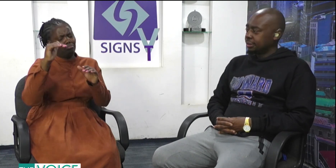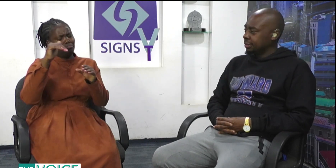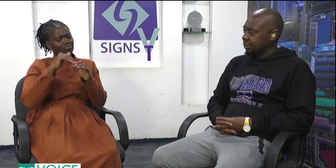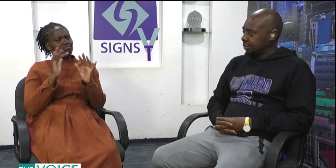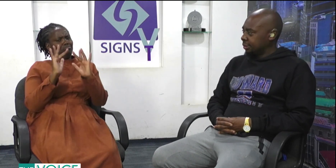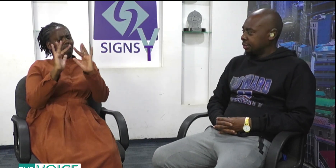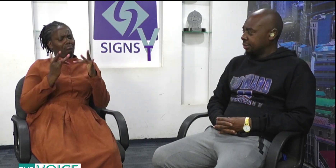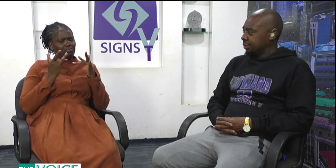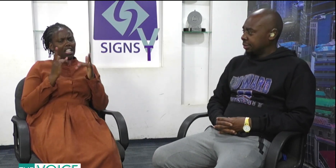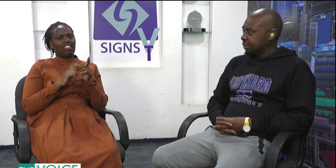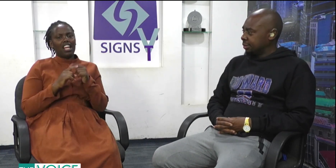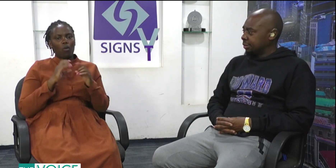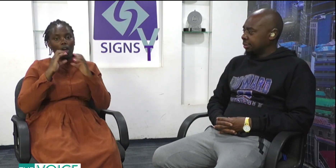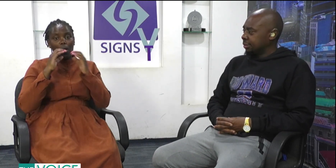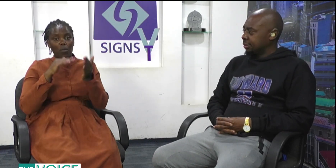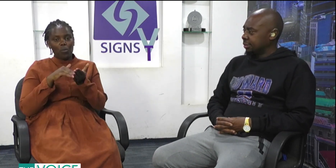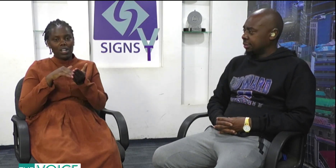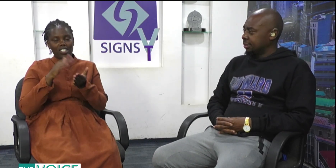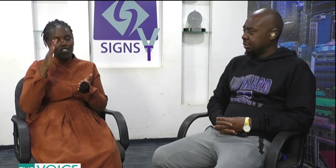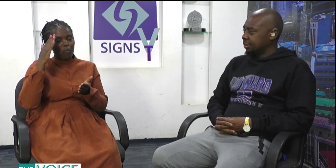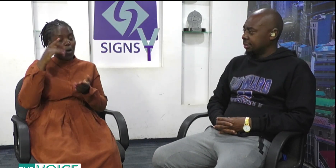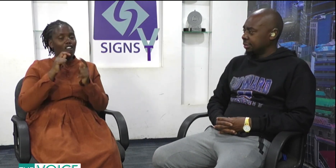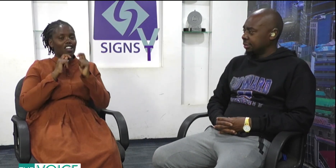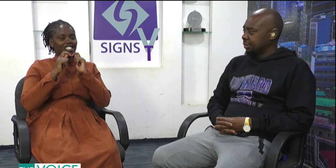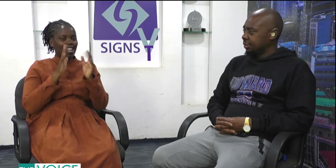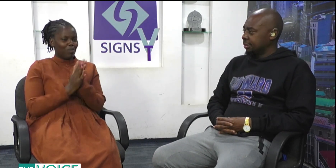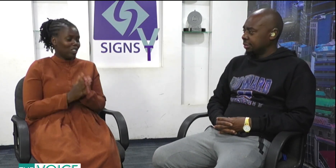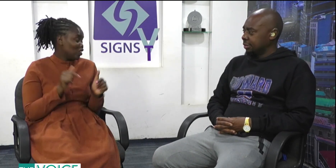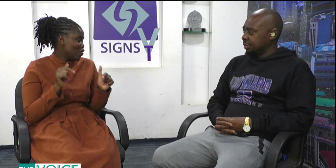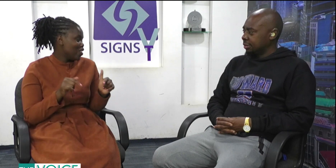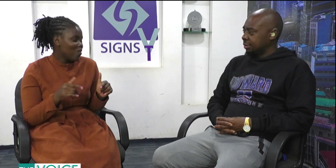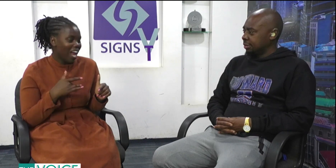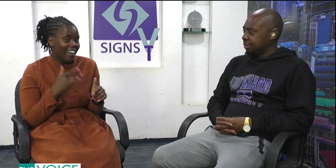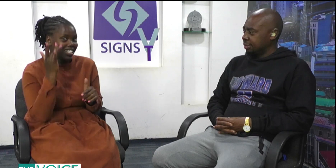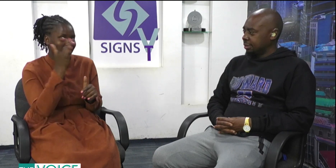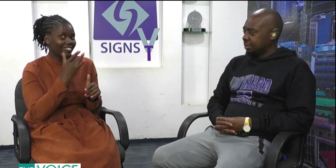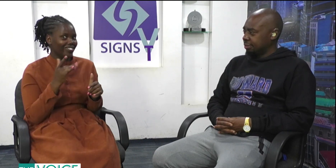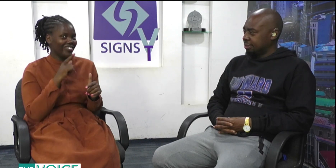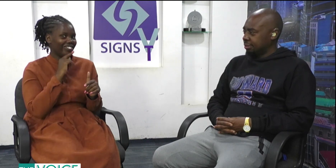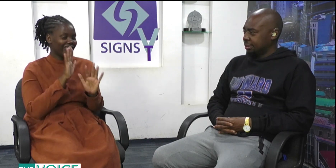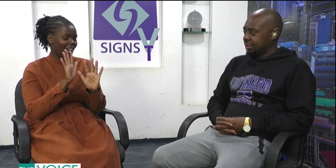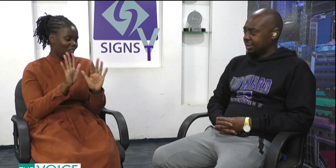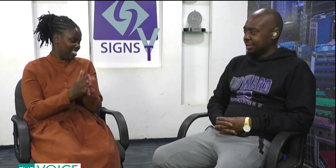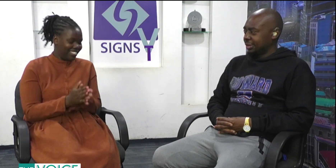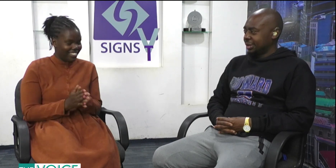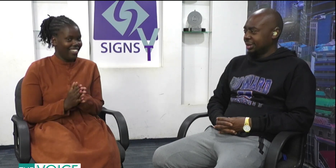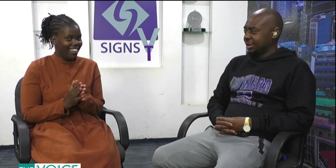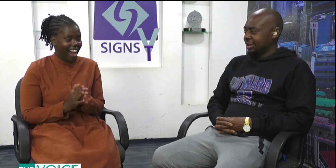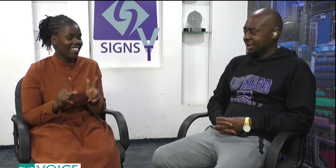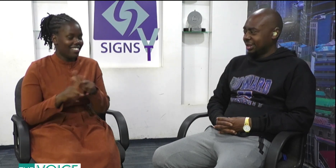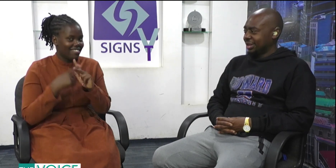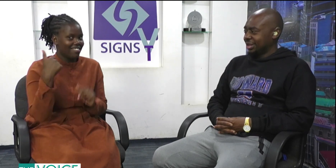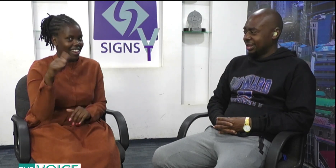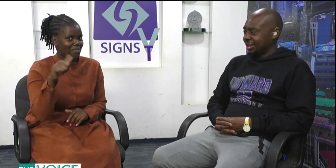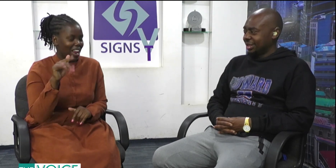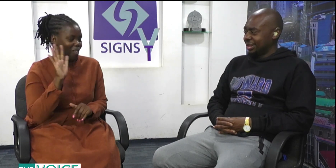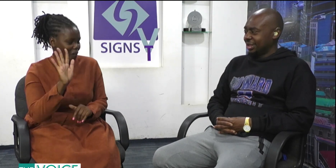NJOKI. And there you can send a message and we can share more information about an interview. Now,